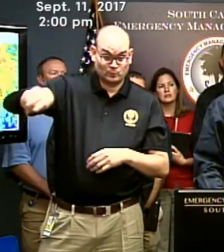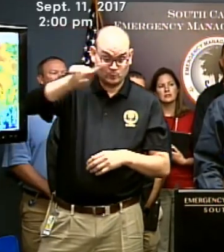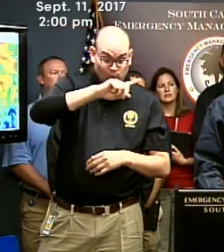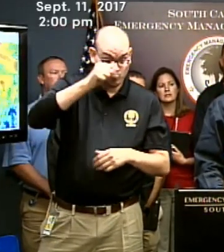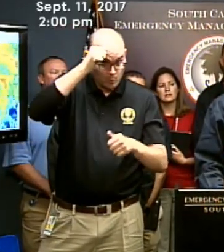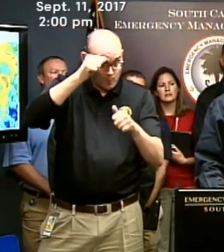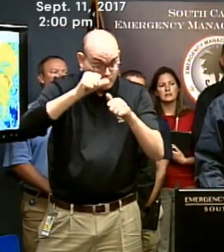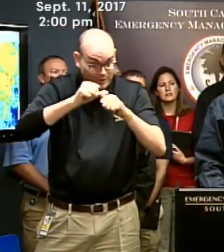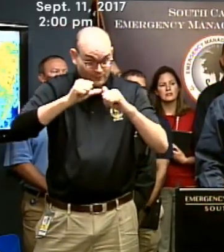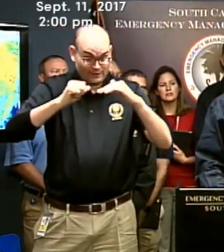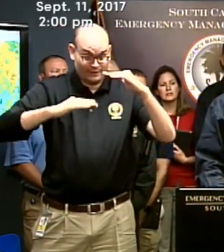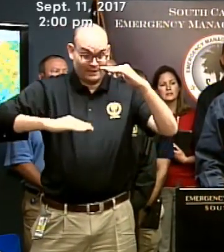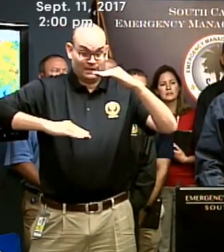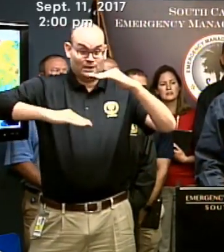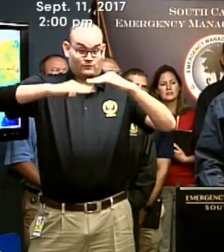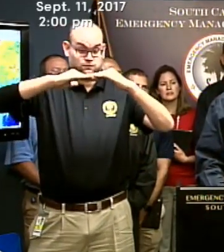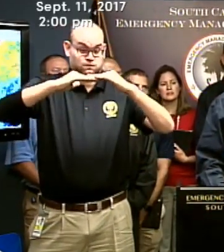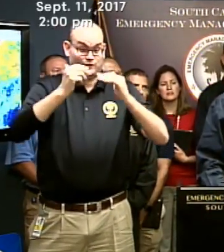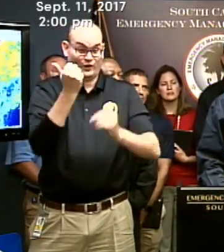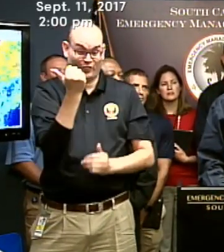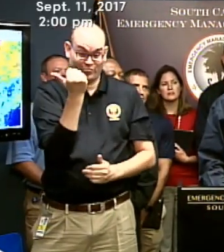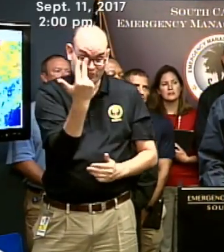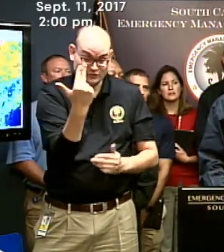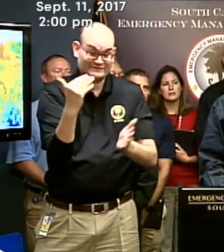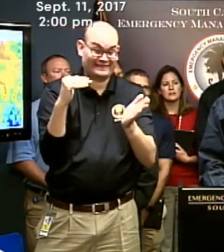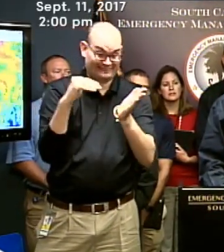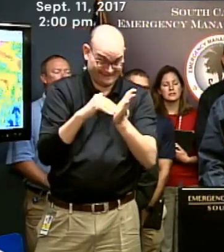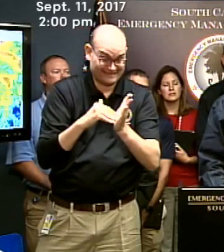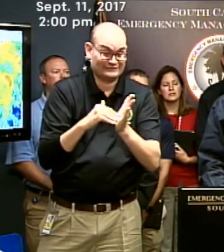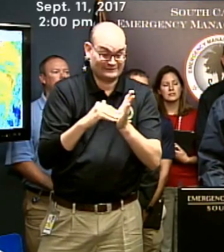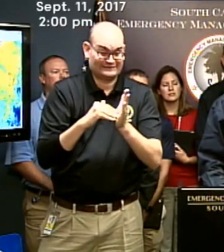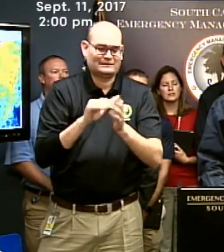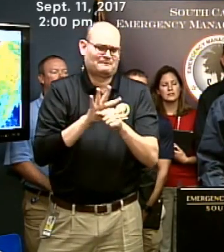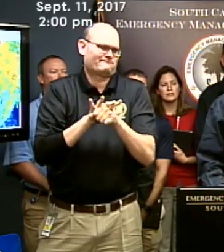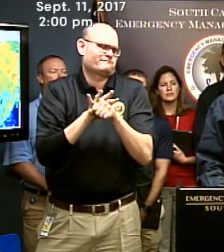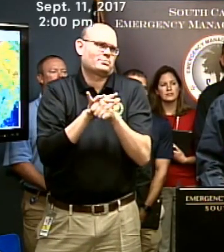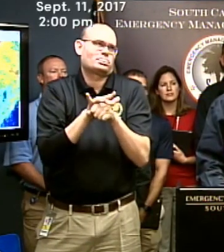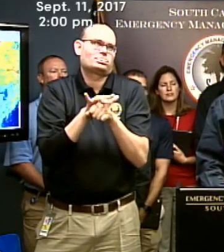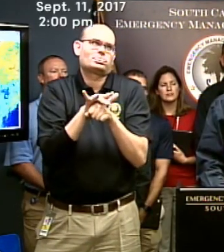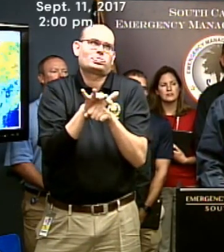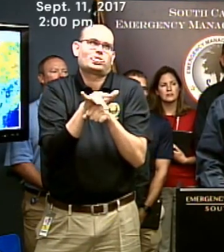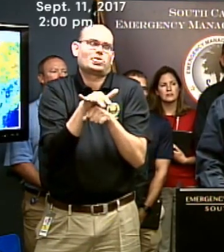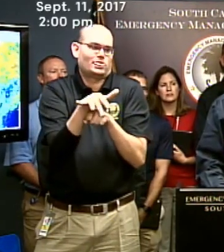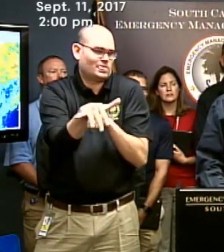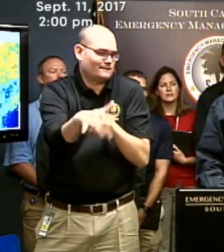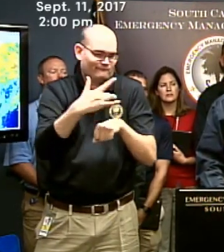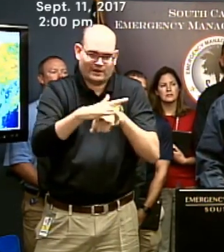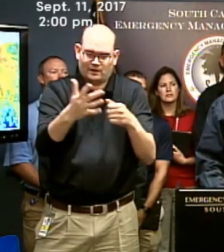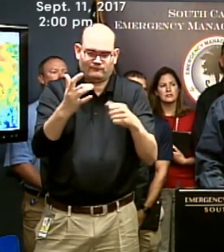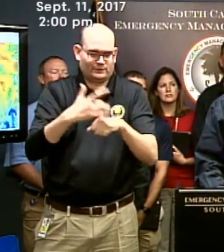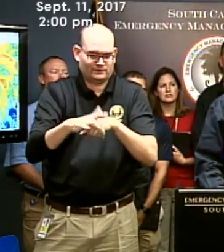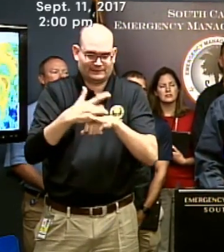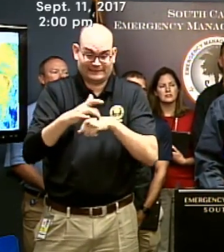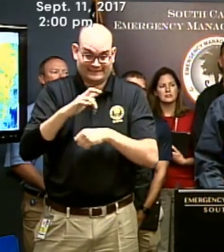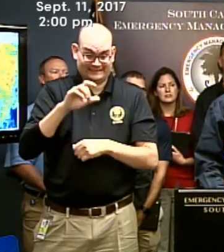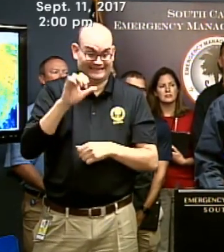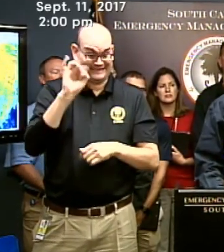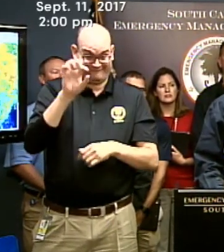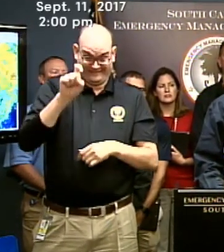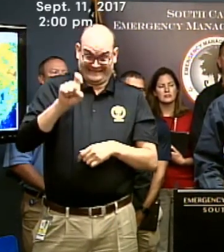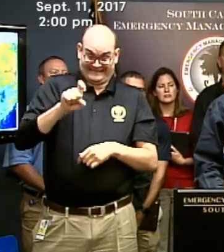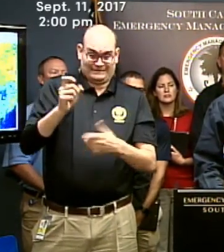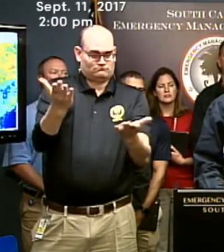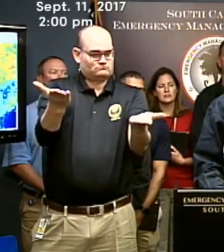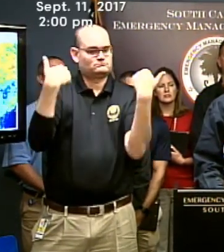over 13,000. So we have plenty of capacity in the shelters, and that's for anyone who needs it, including people